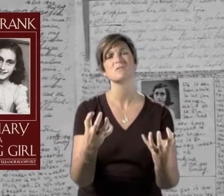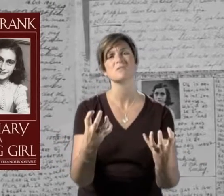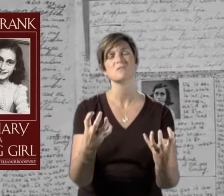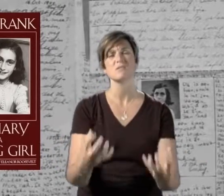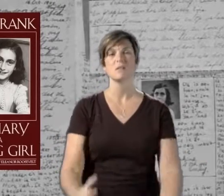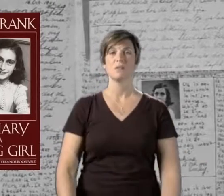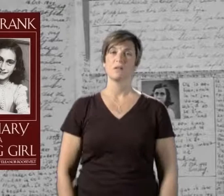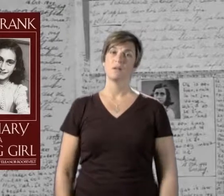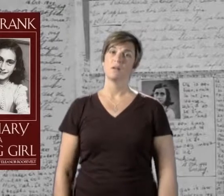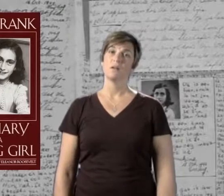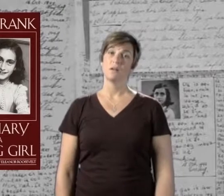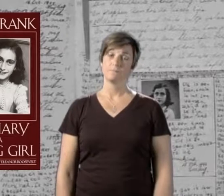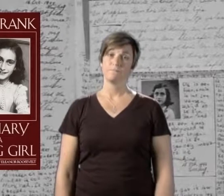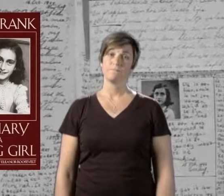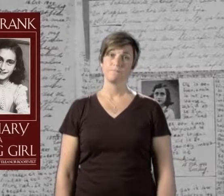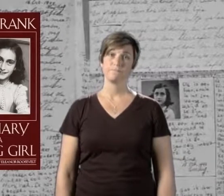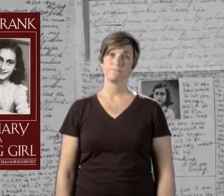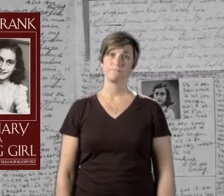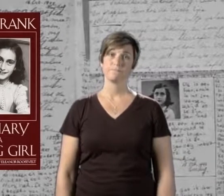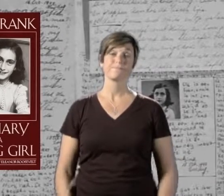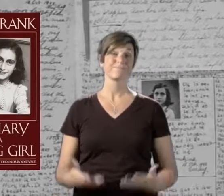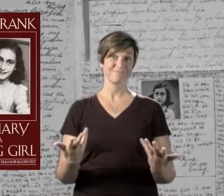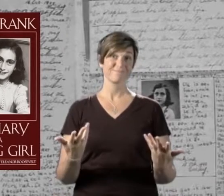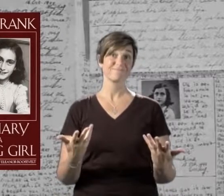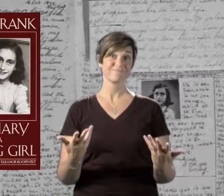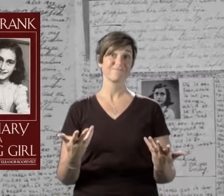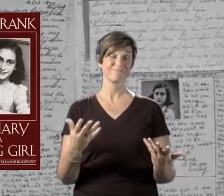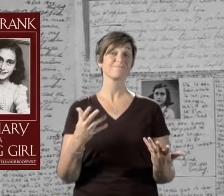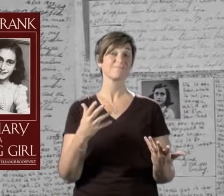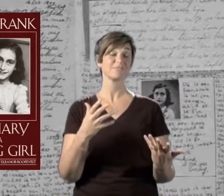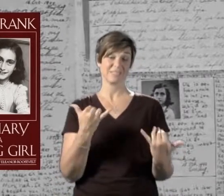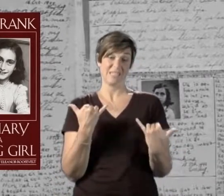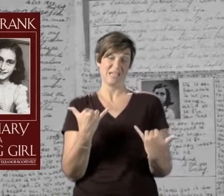That is the reason, too, why I so frequently escape to the attic.